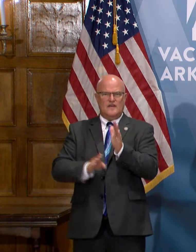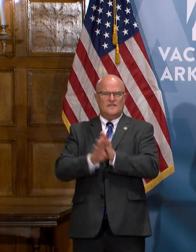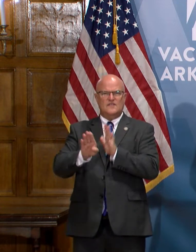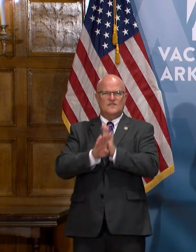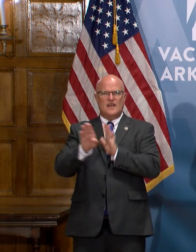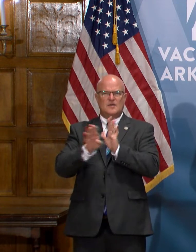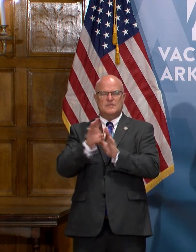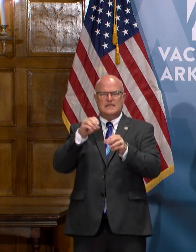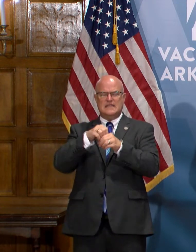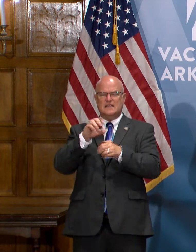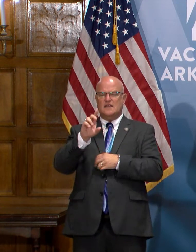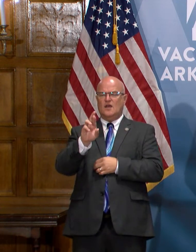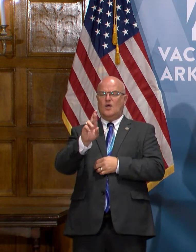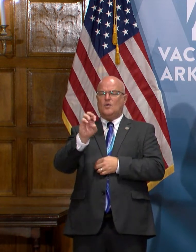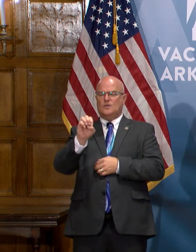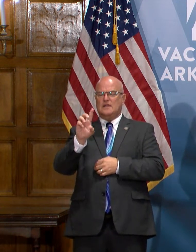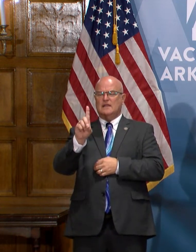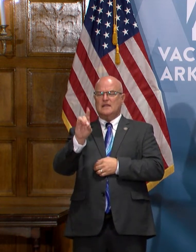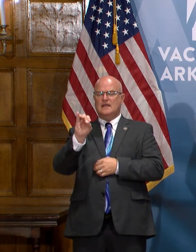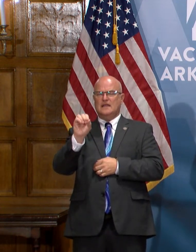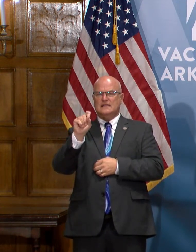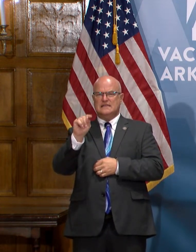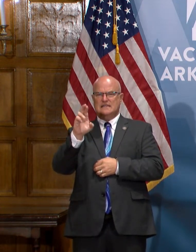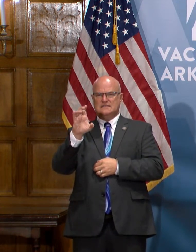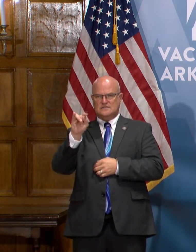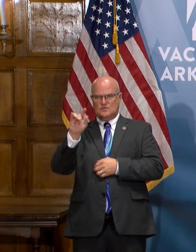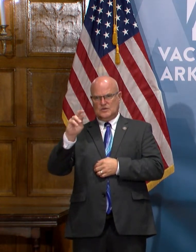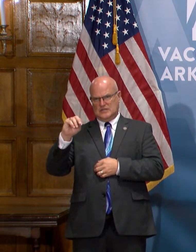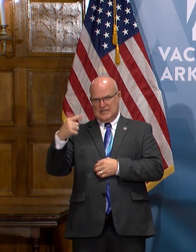developments in redistricting?